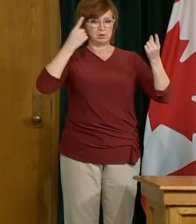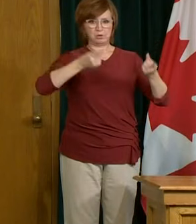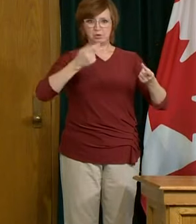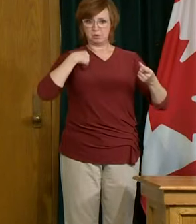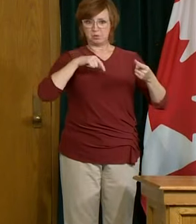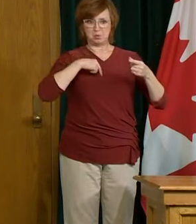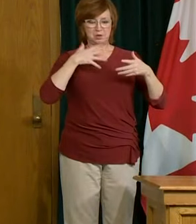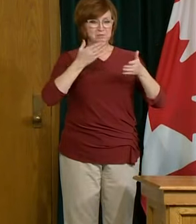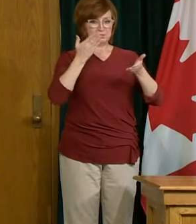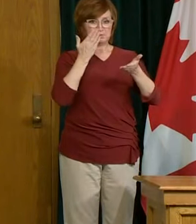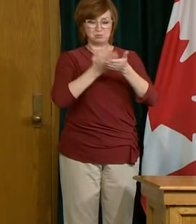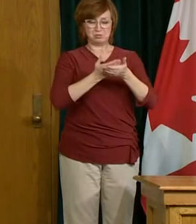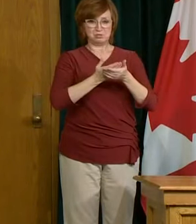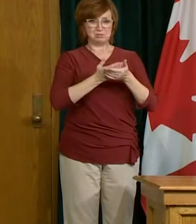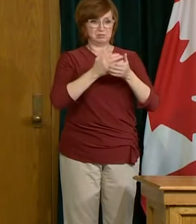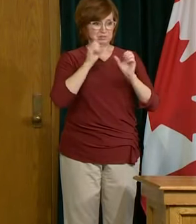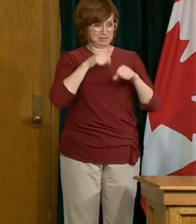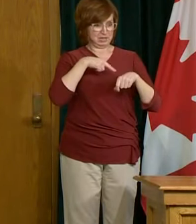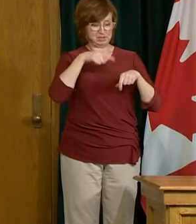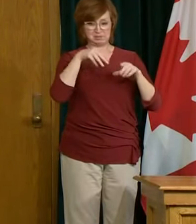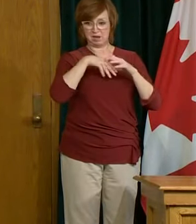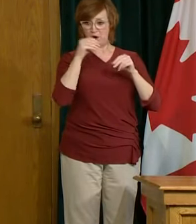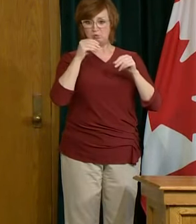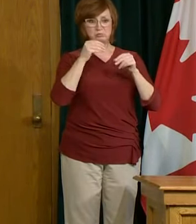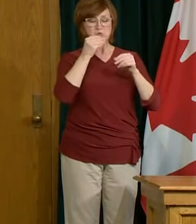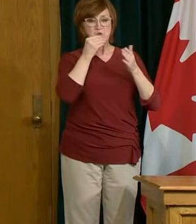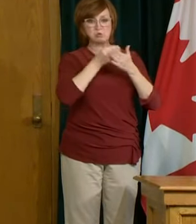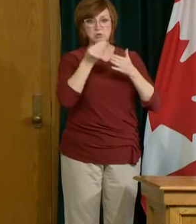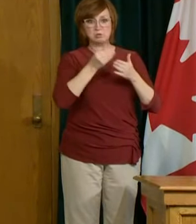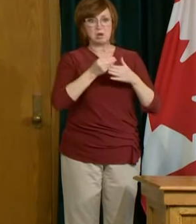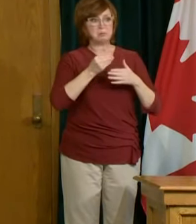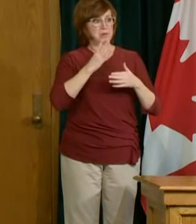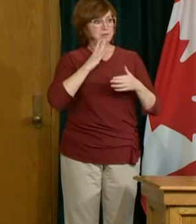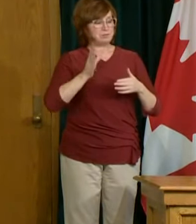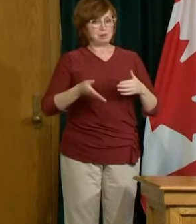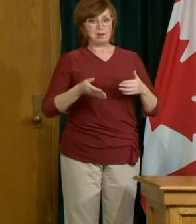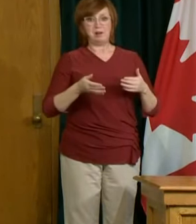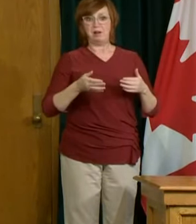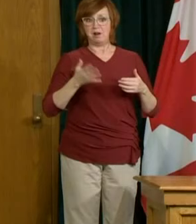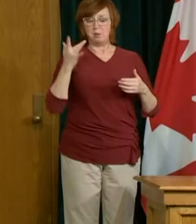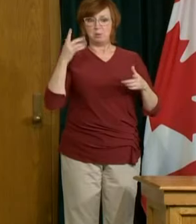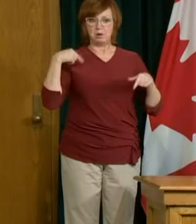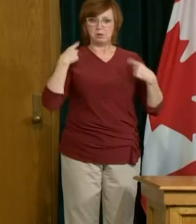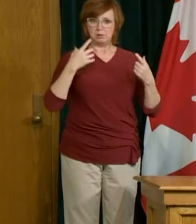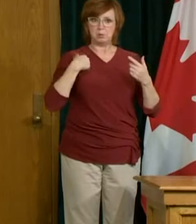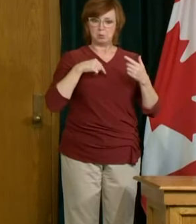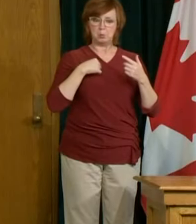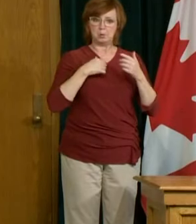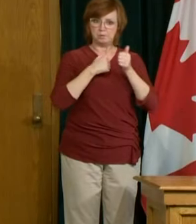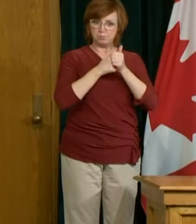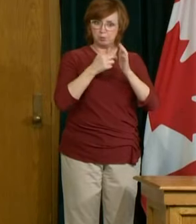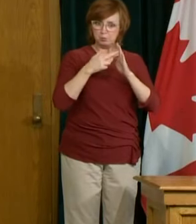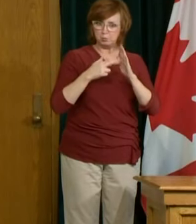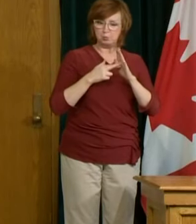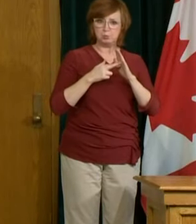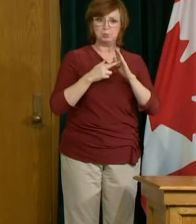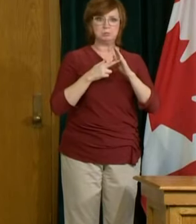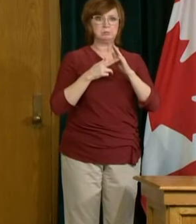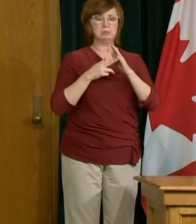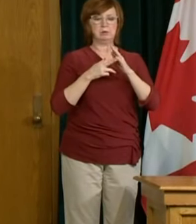shop or go to an essential workplace in a way that, as long as you maintain physical distancing, you can